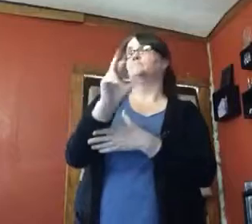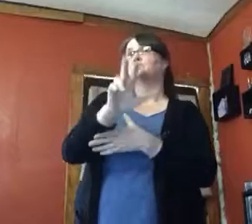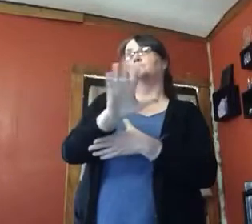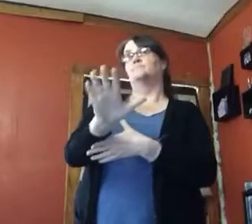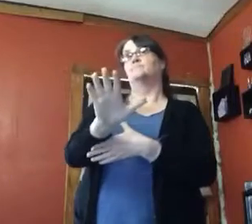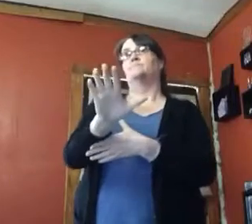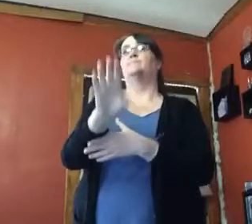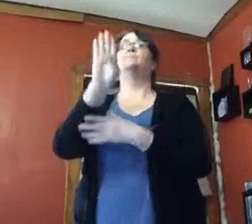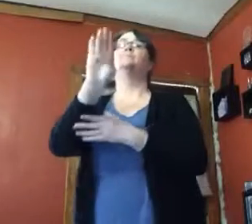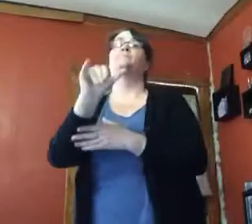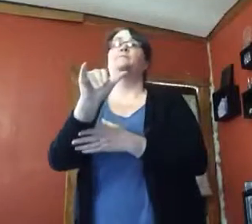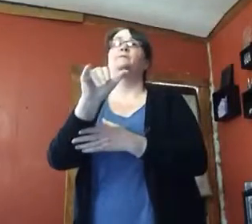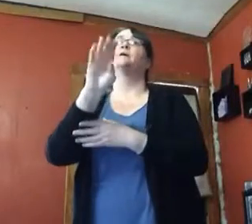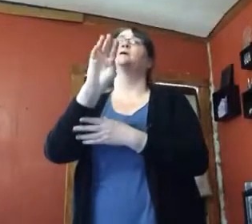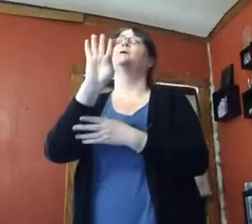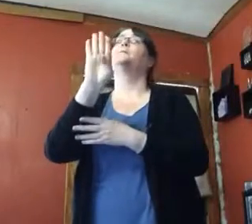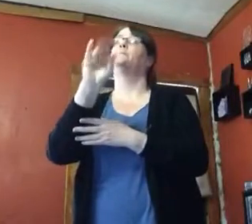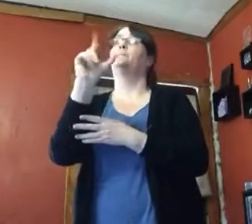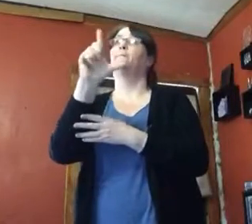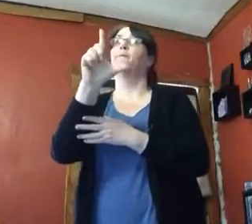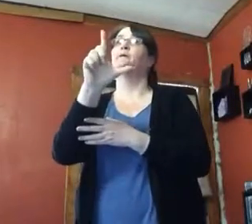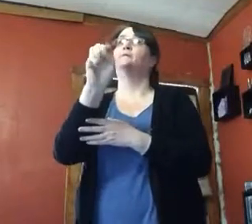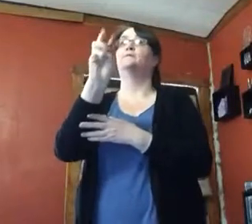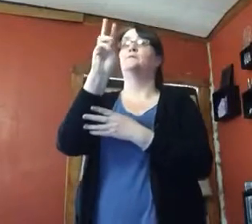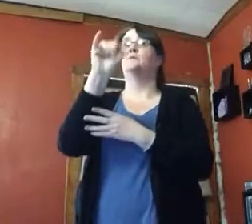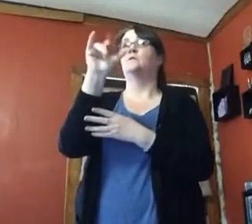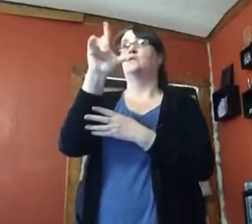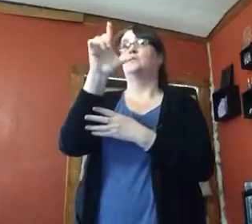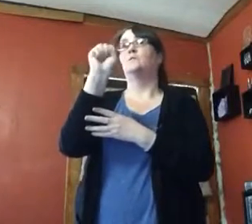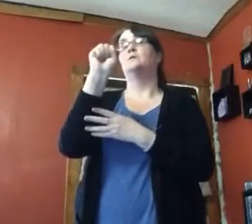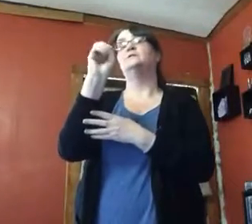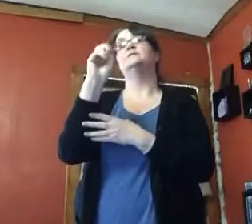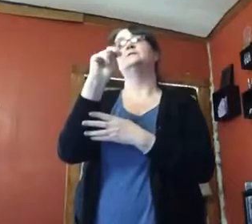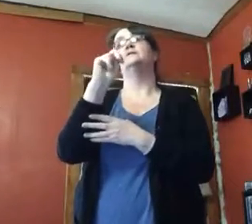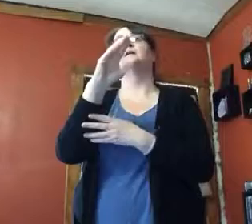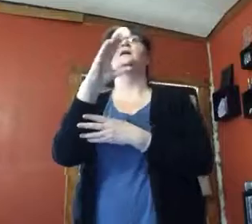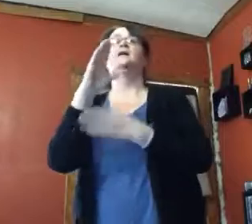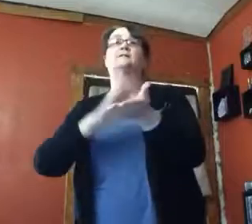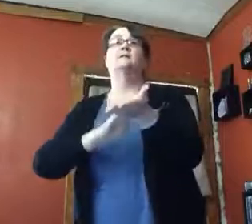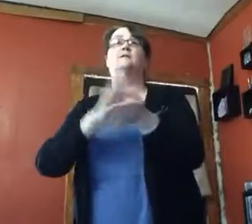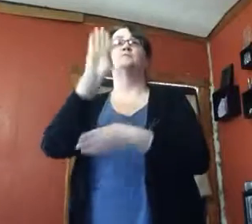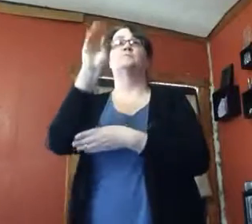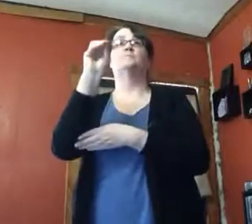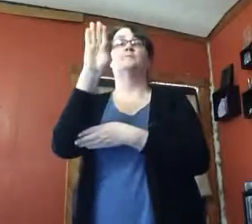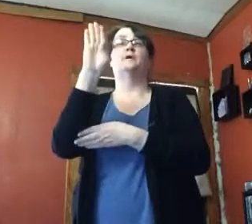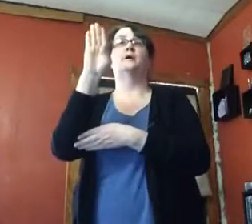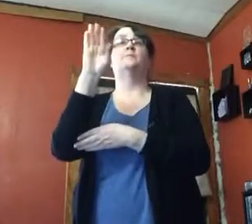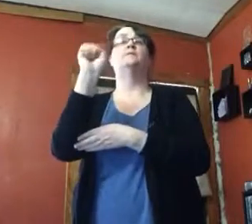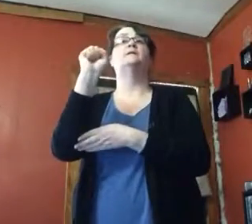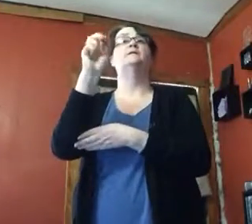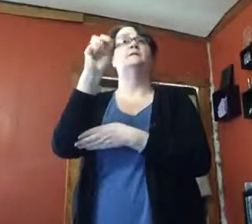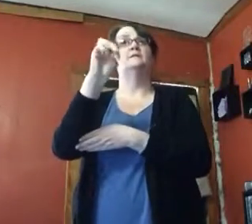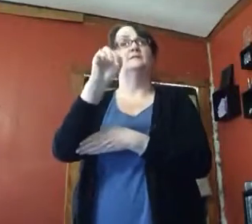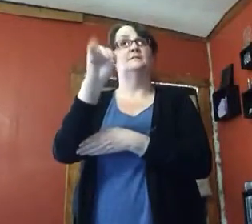Bill Wilson and Dr. Bob Smith in Akron, Ohio. Its stated